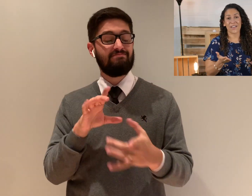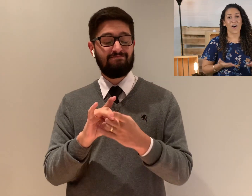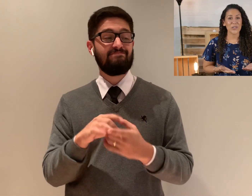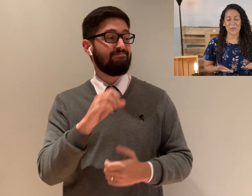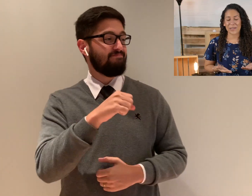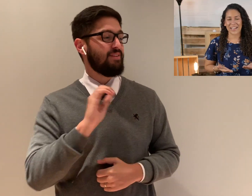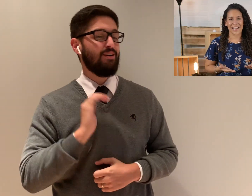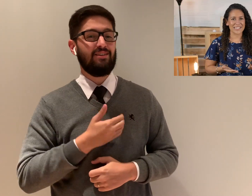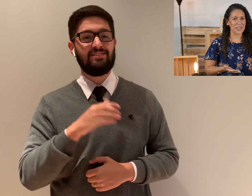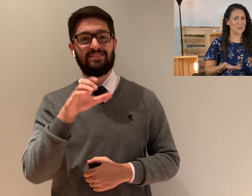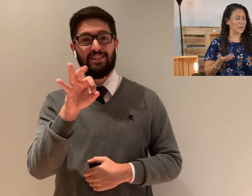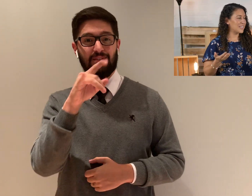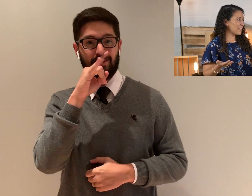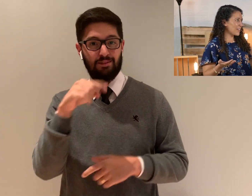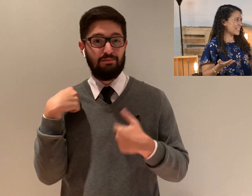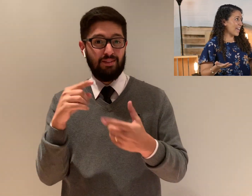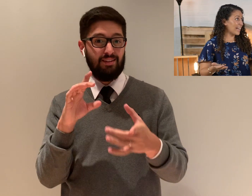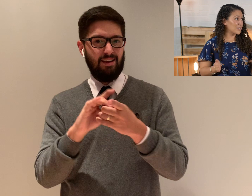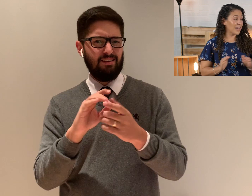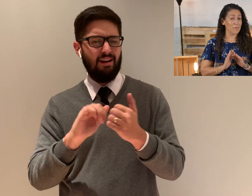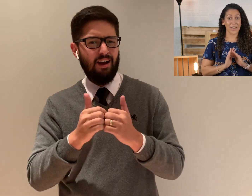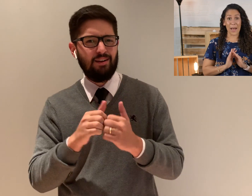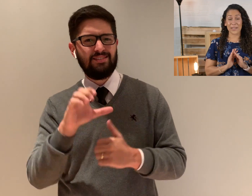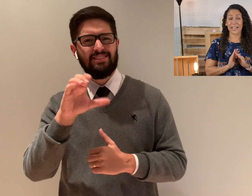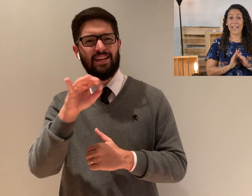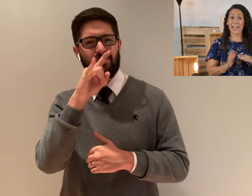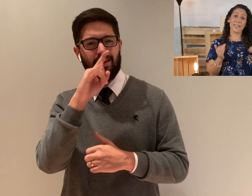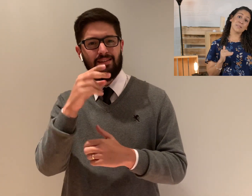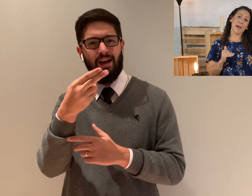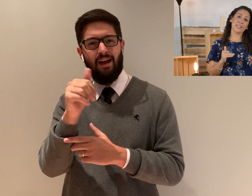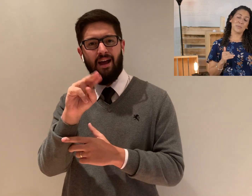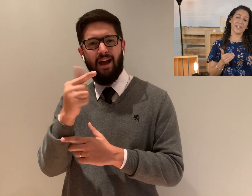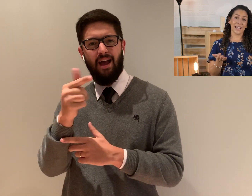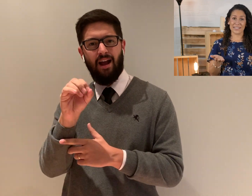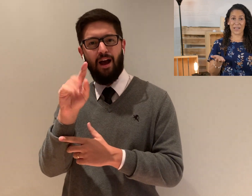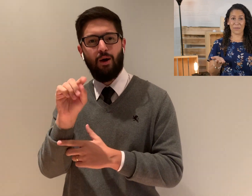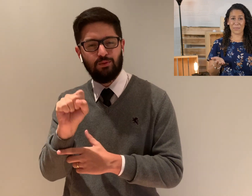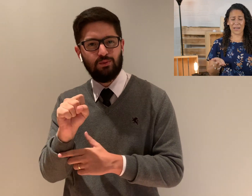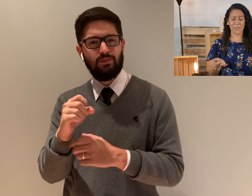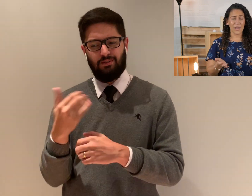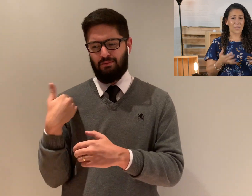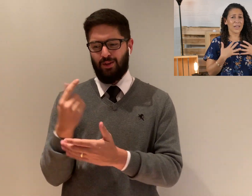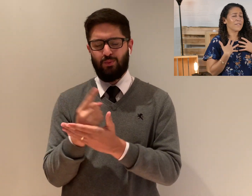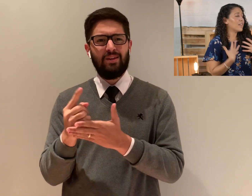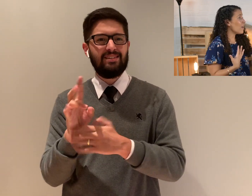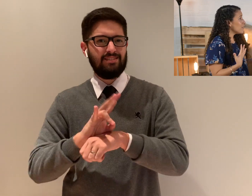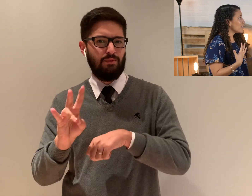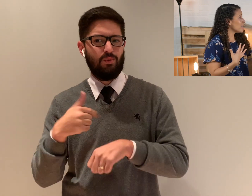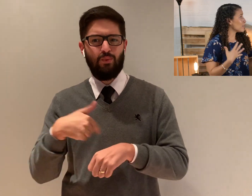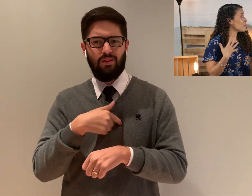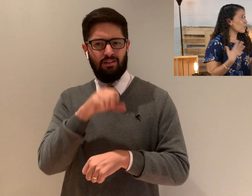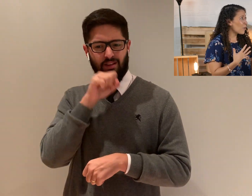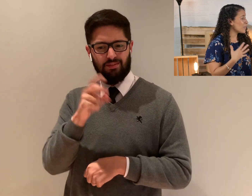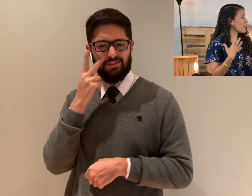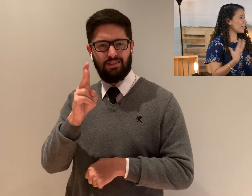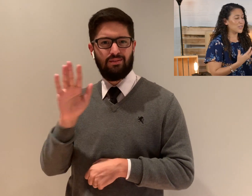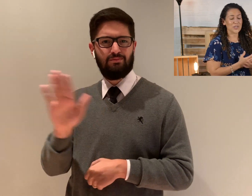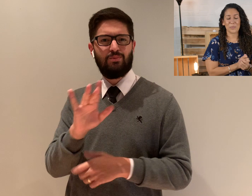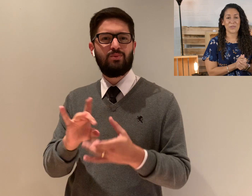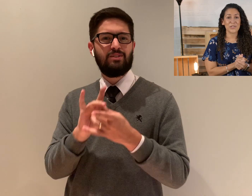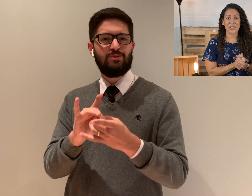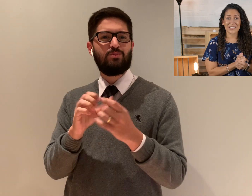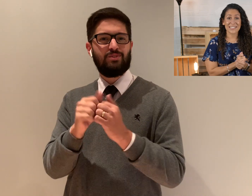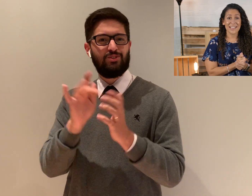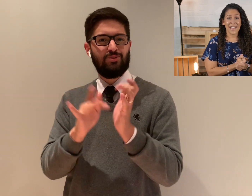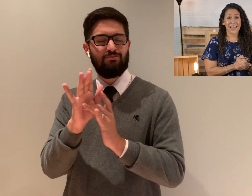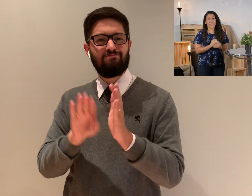CF Kids have also been connecting through our CF Kids Hangouts that have been happening this past week at 7 p.m. We have loved to see them grow in their